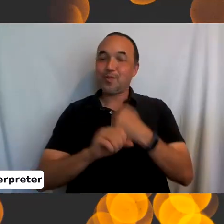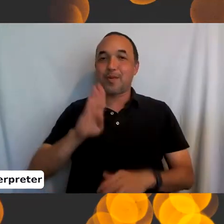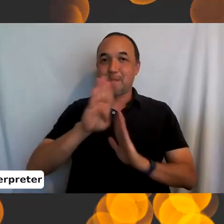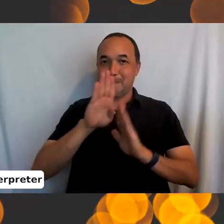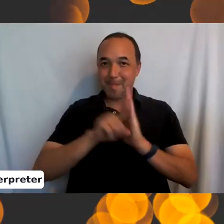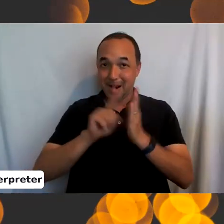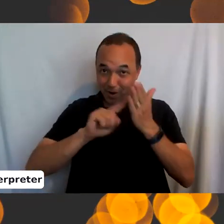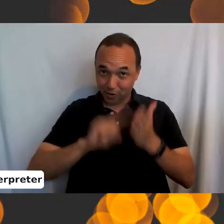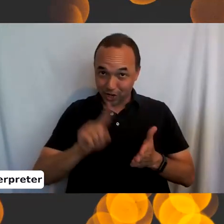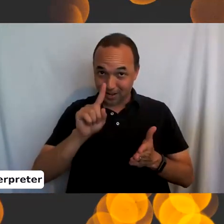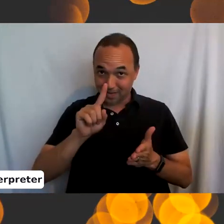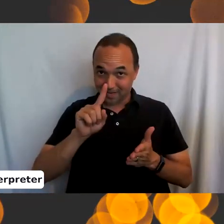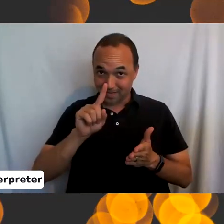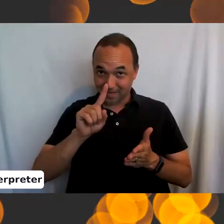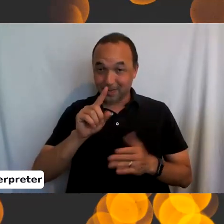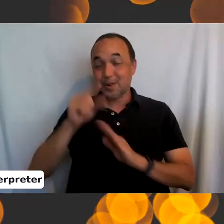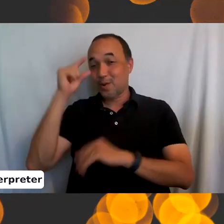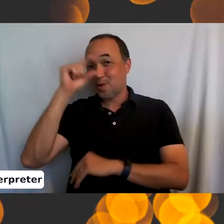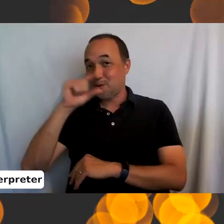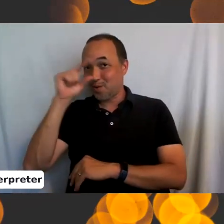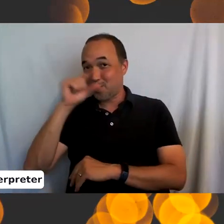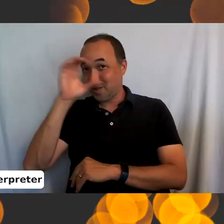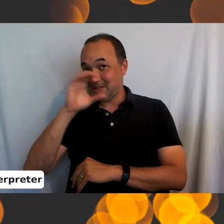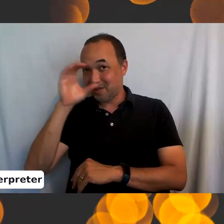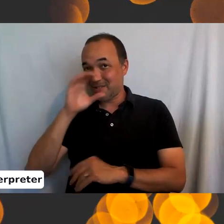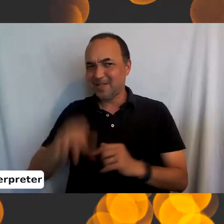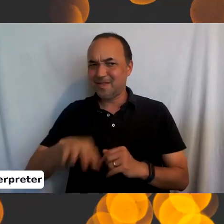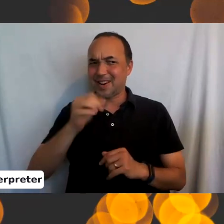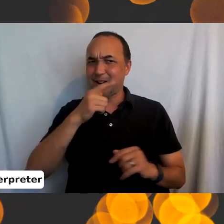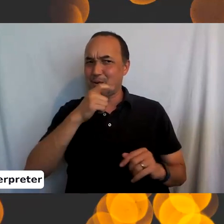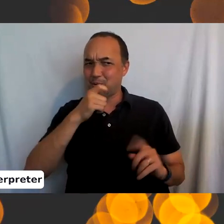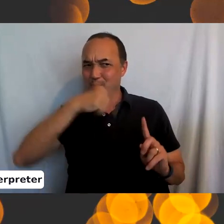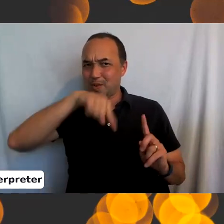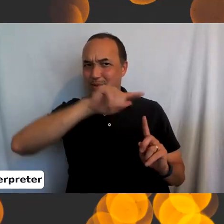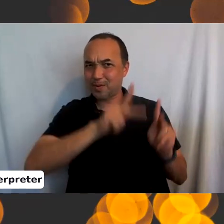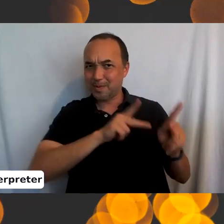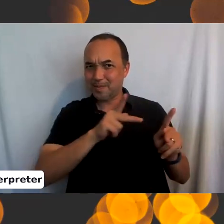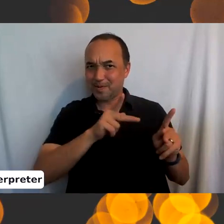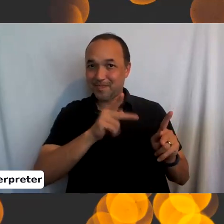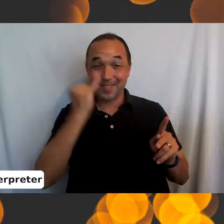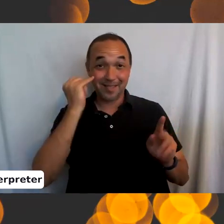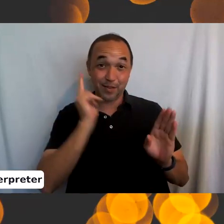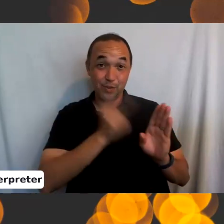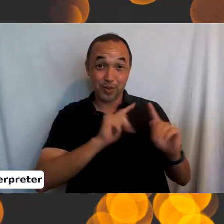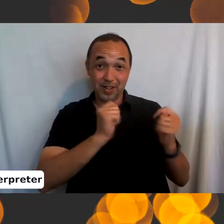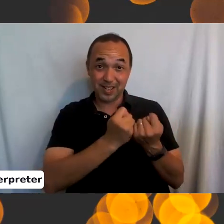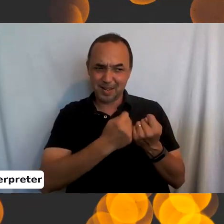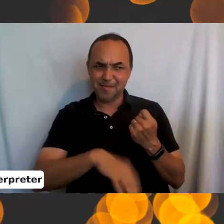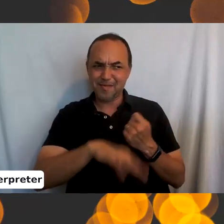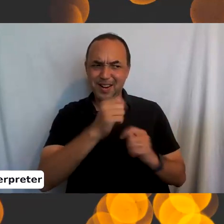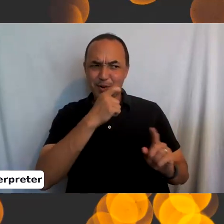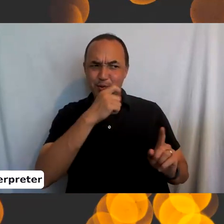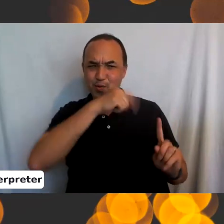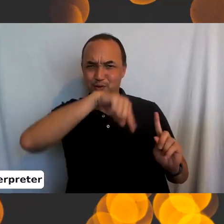searches. Find out who you're interacting with. If you're joining a paranormal team, find out who they are. You would be so surprised